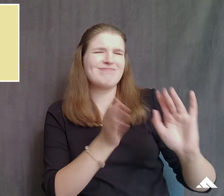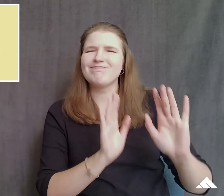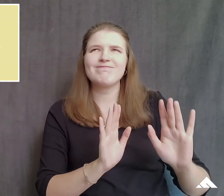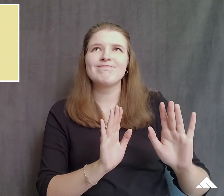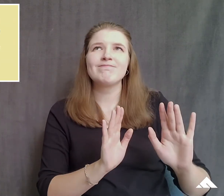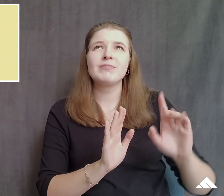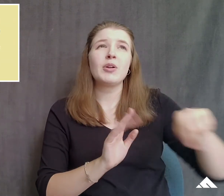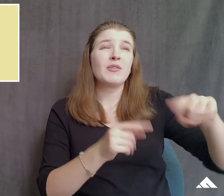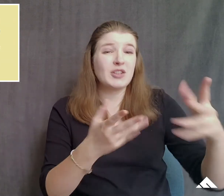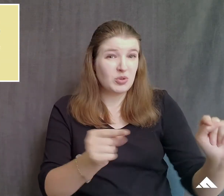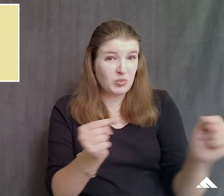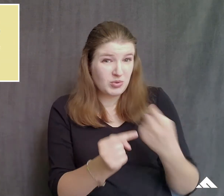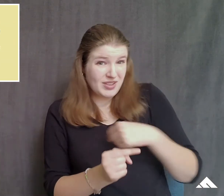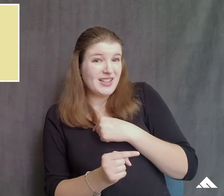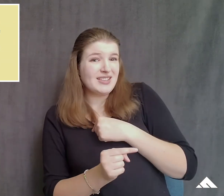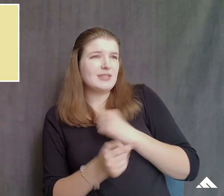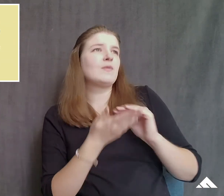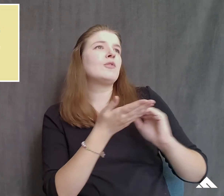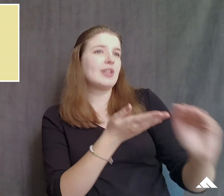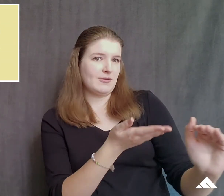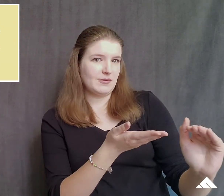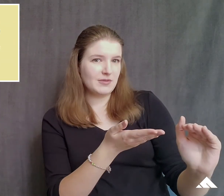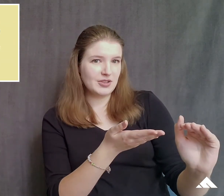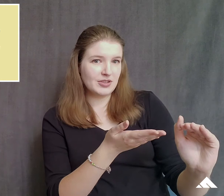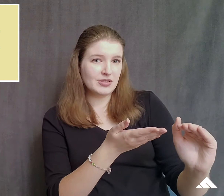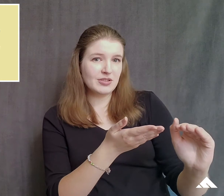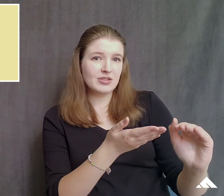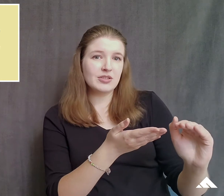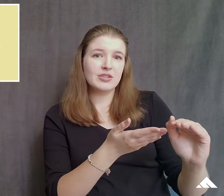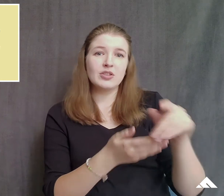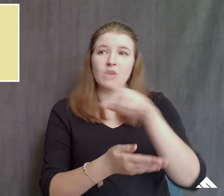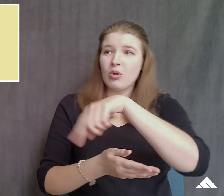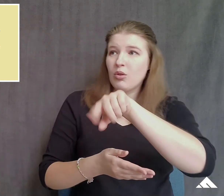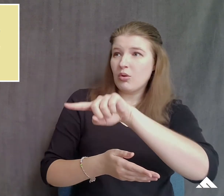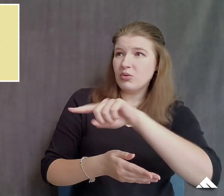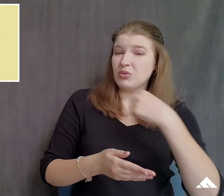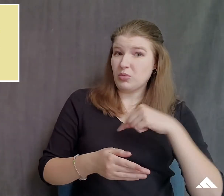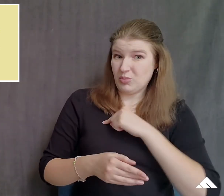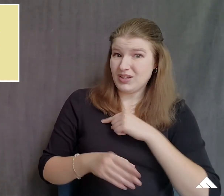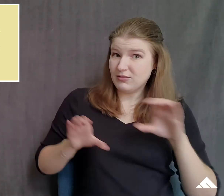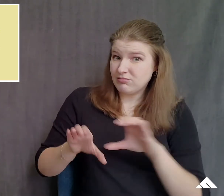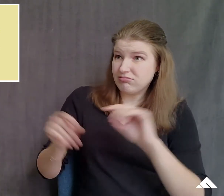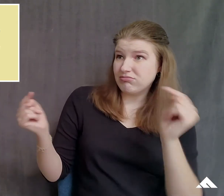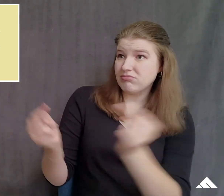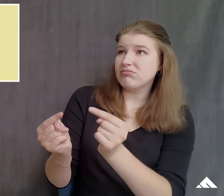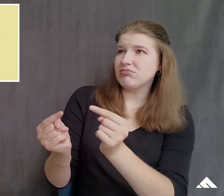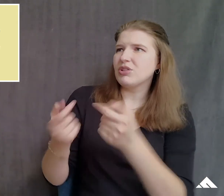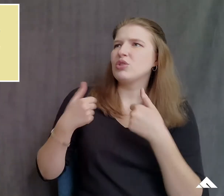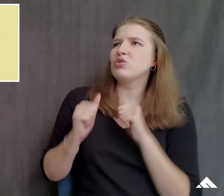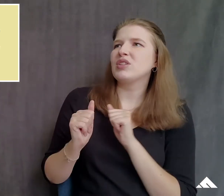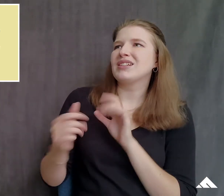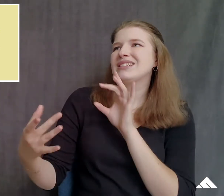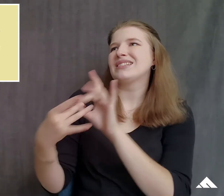Seek to forgive those who've wounded us, right? And make amends with those who we've wounded. You see